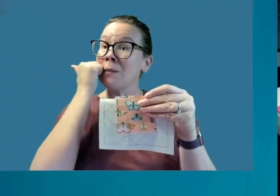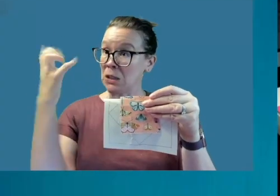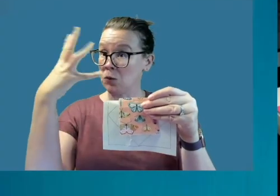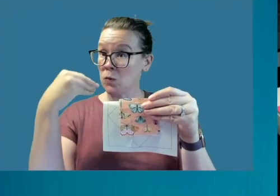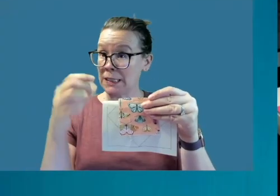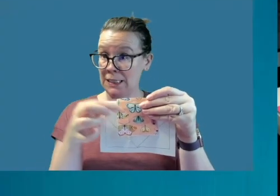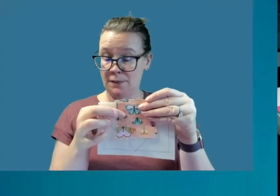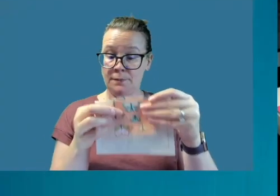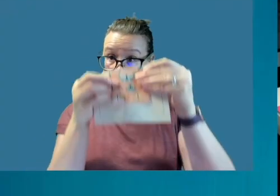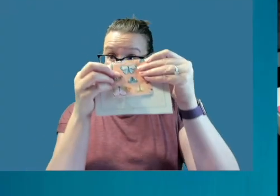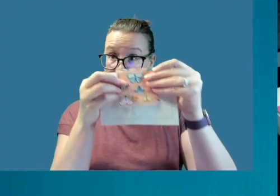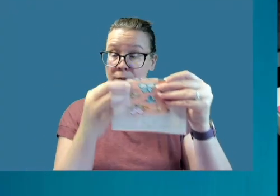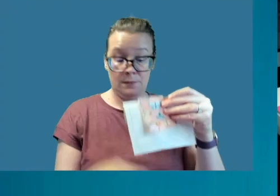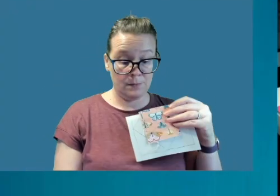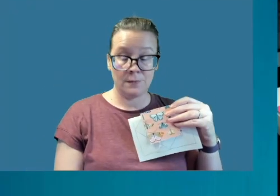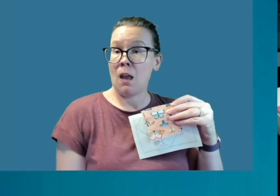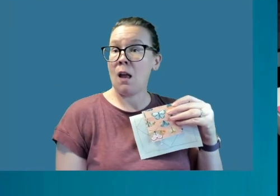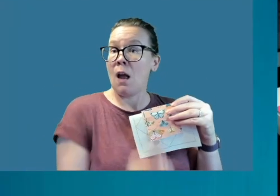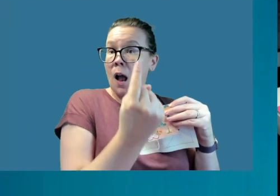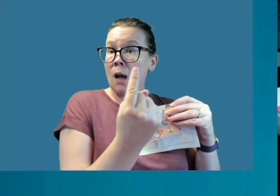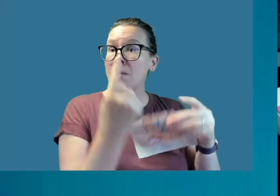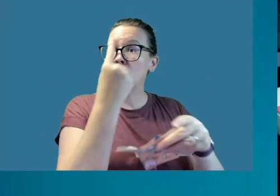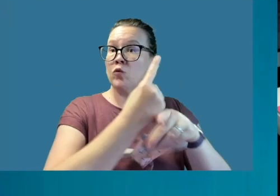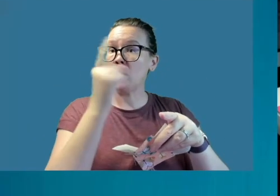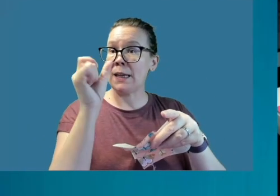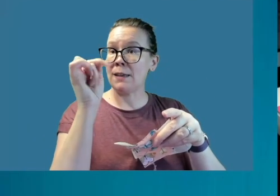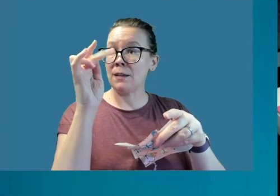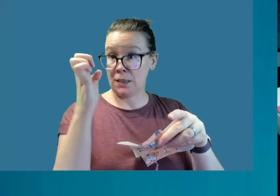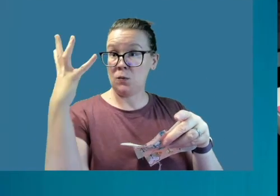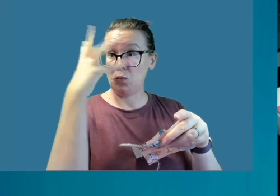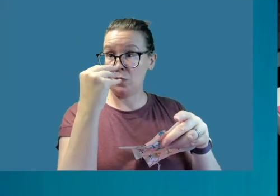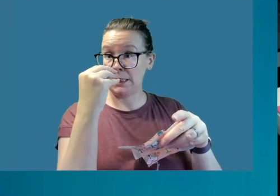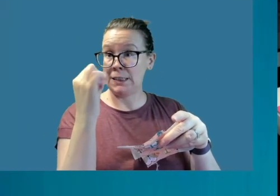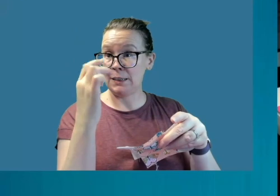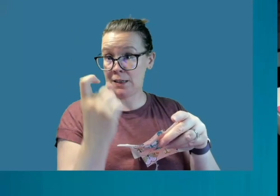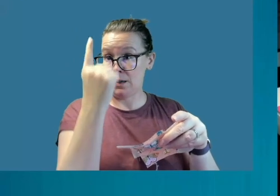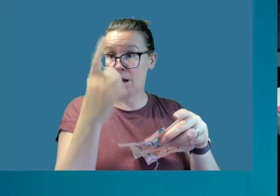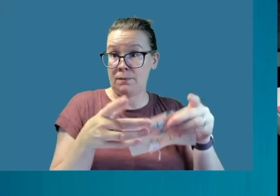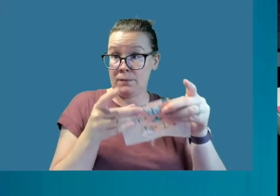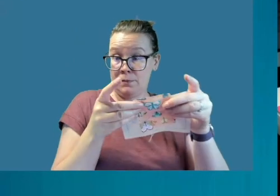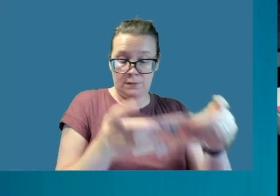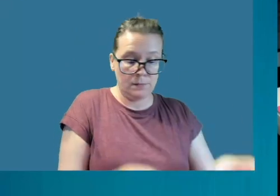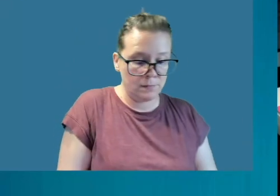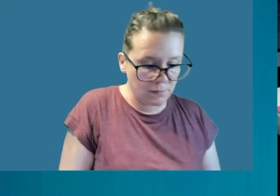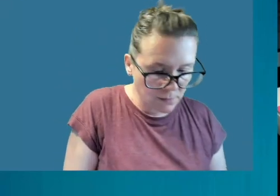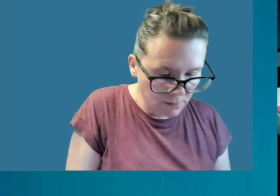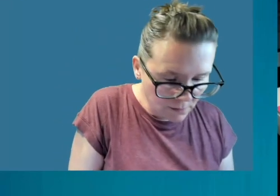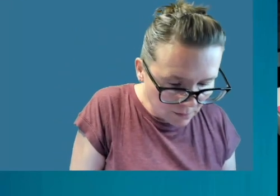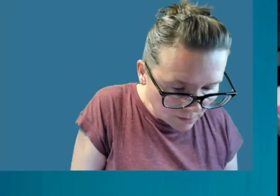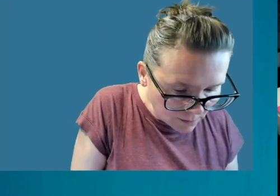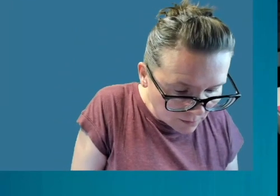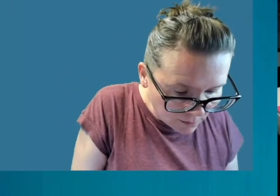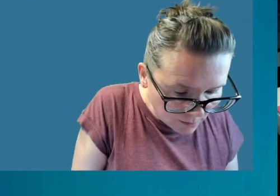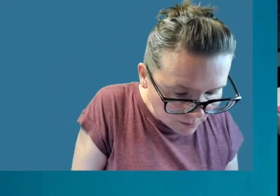put the fabric for number 1 piece right side out. And then my number 2 piece, the triangle, is right sides up.